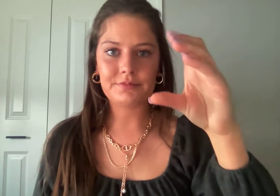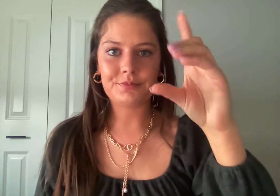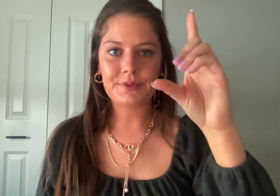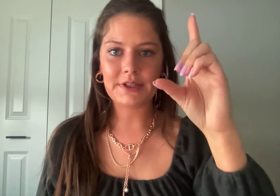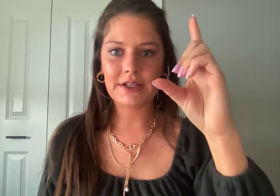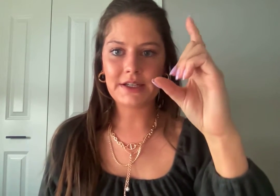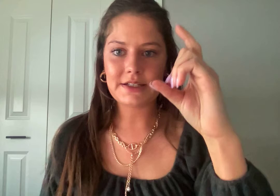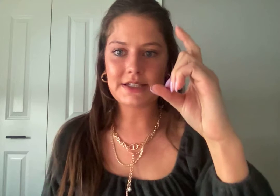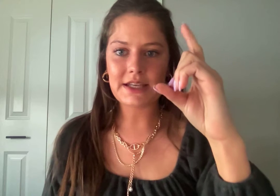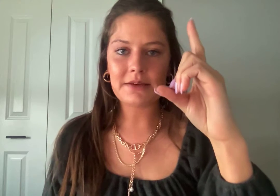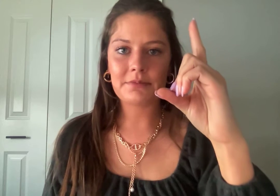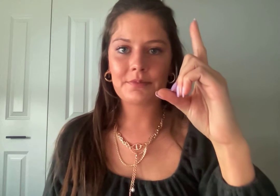D